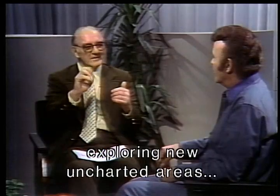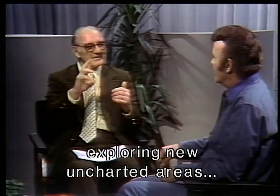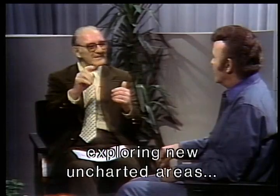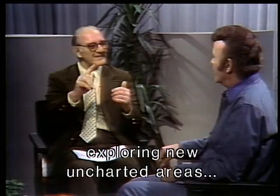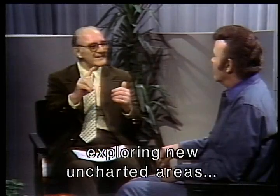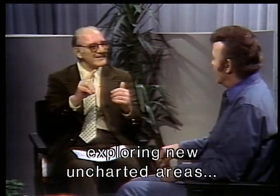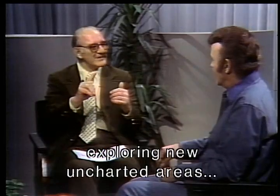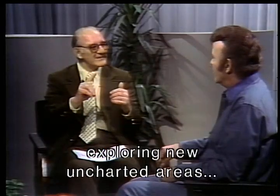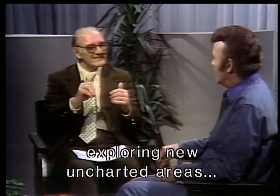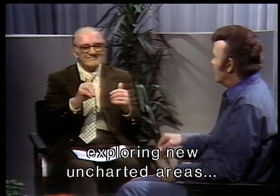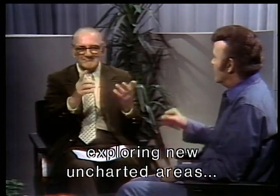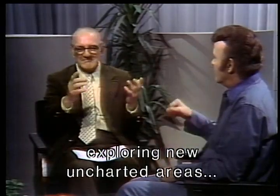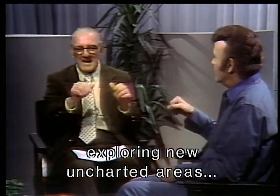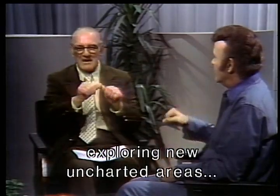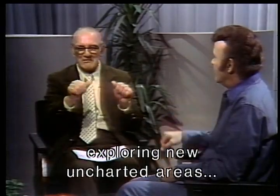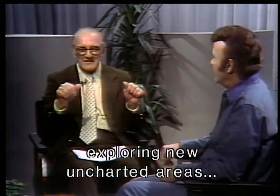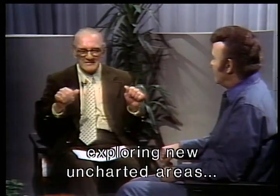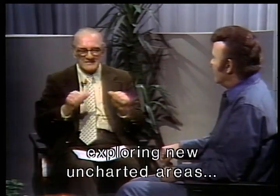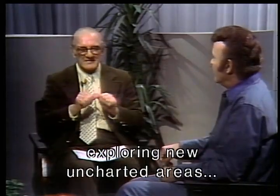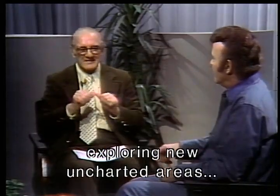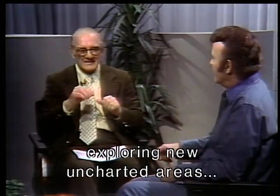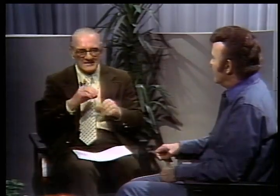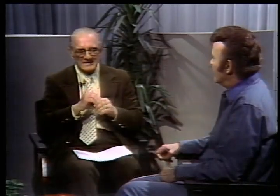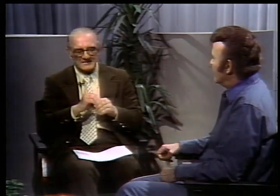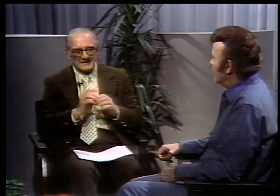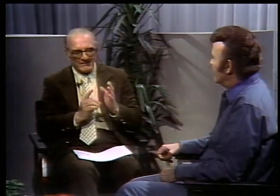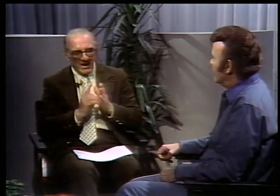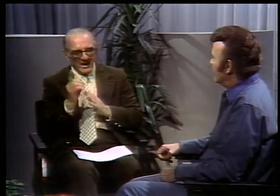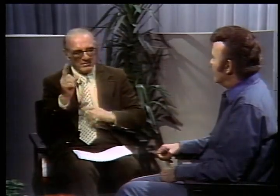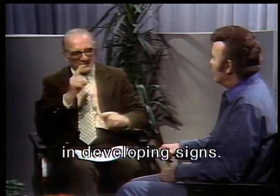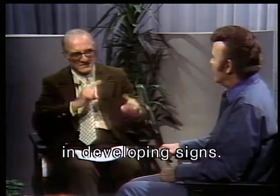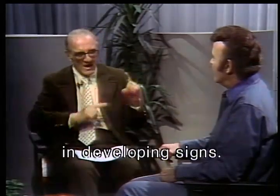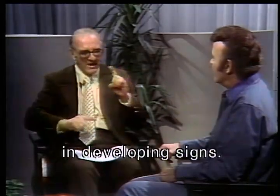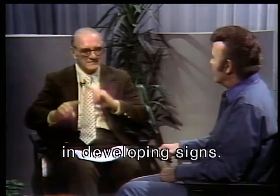uncharted areas in developing science.